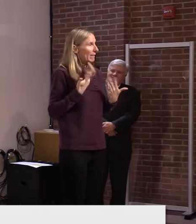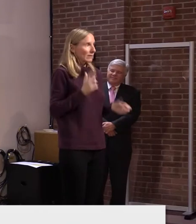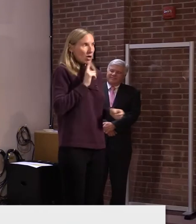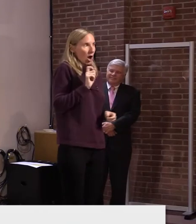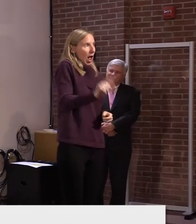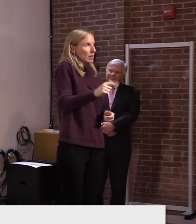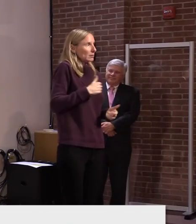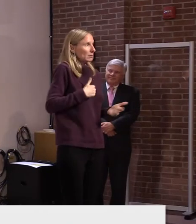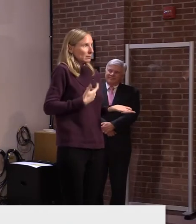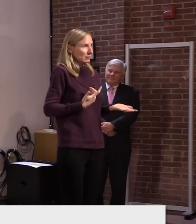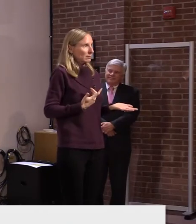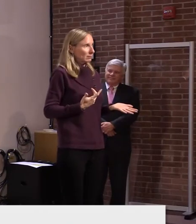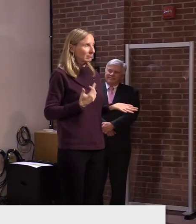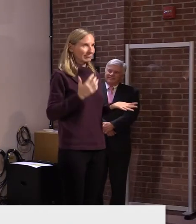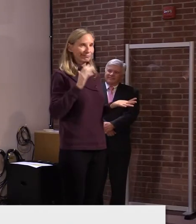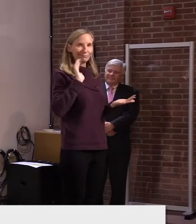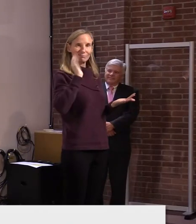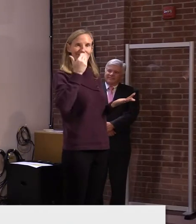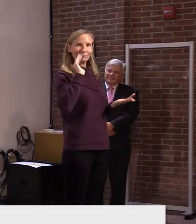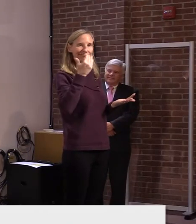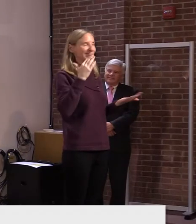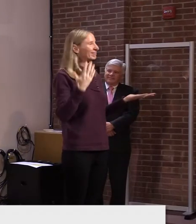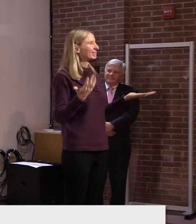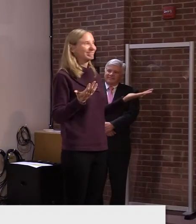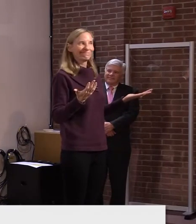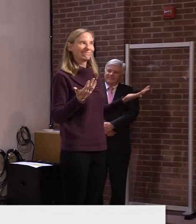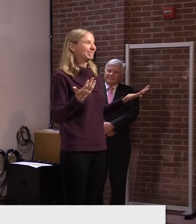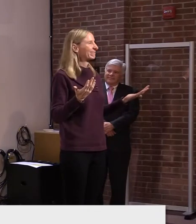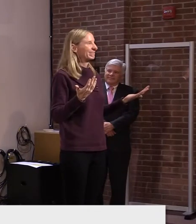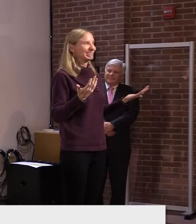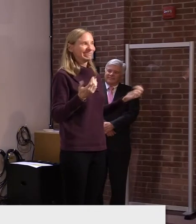question, it seems to be there's no